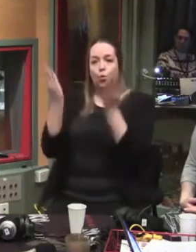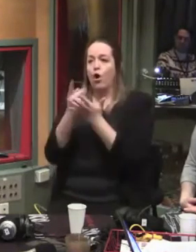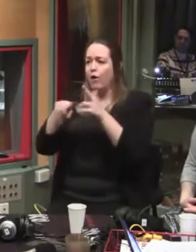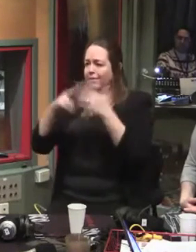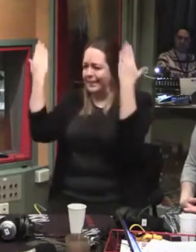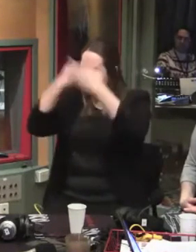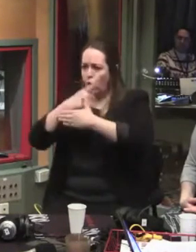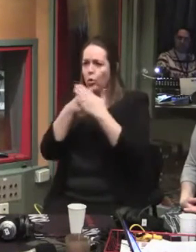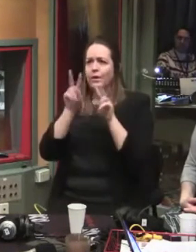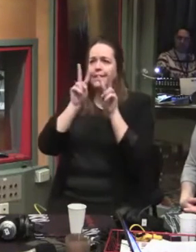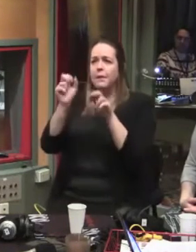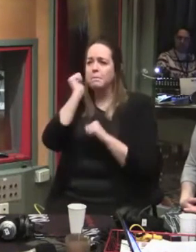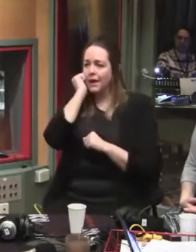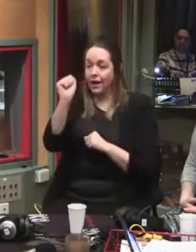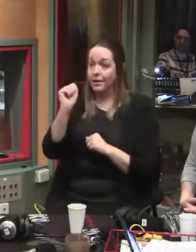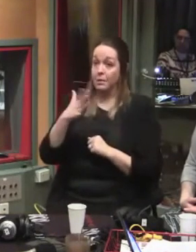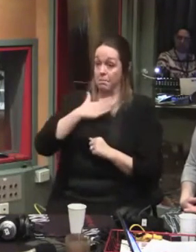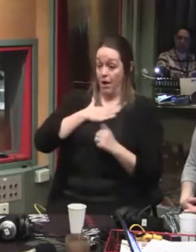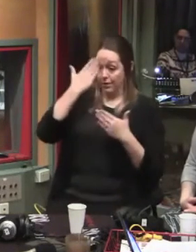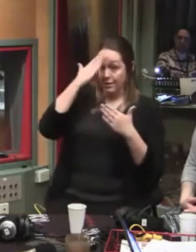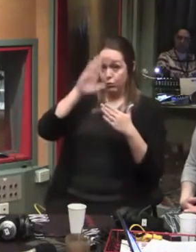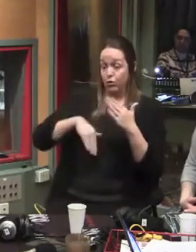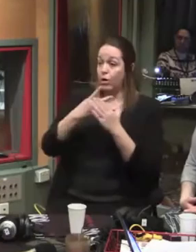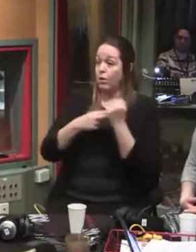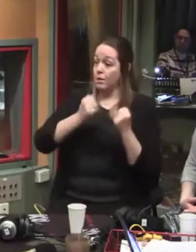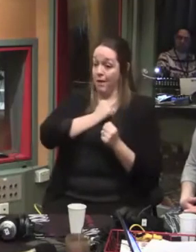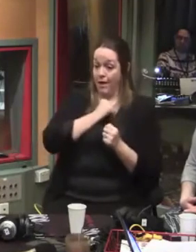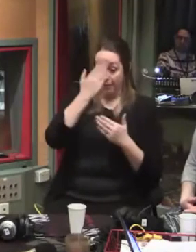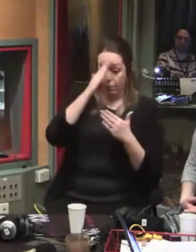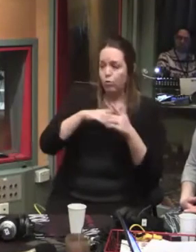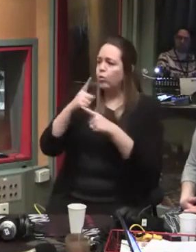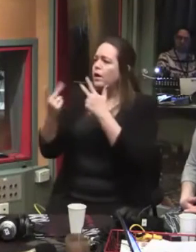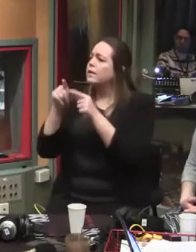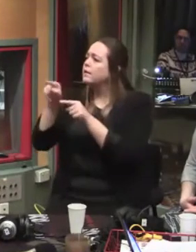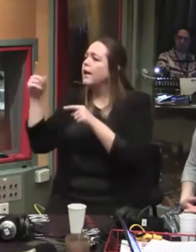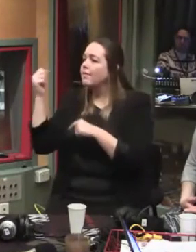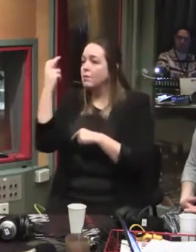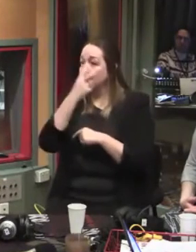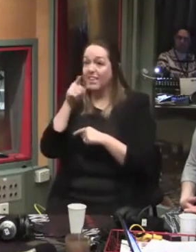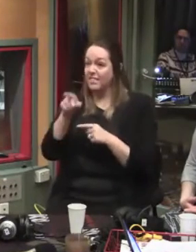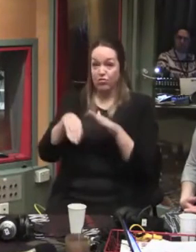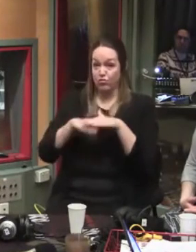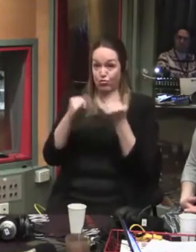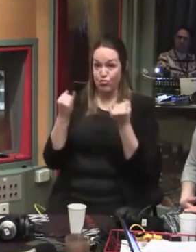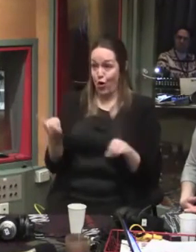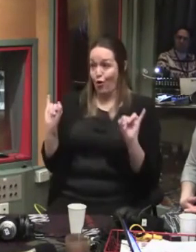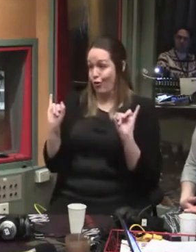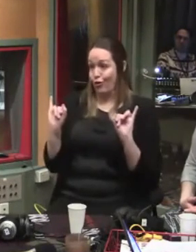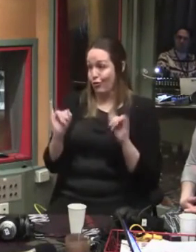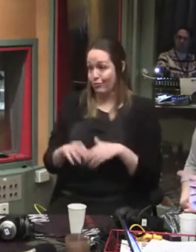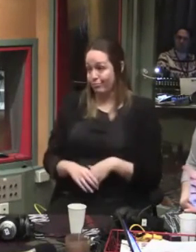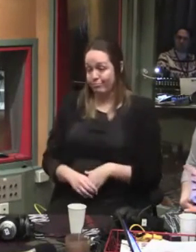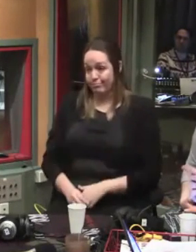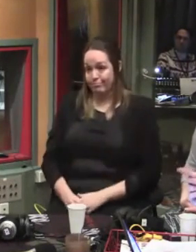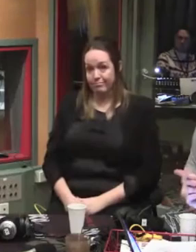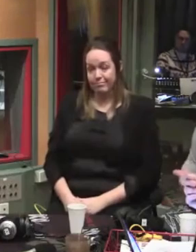or see black. From my experience, both my own and talking to other blind people, that's just inherently wrong. I think